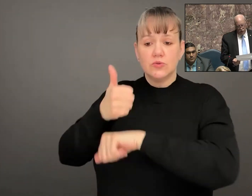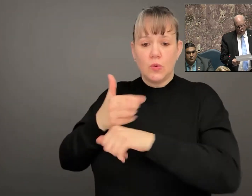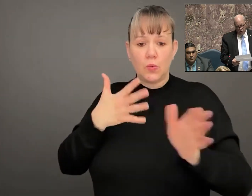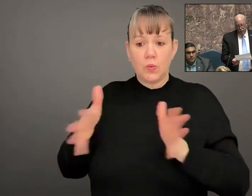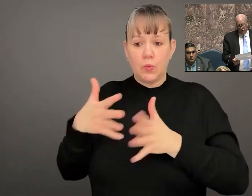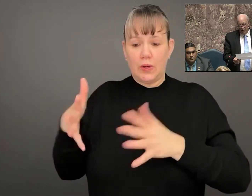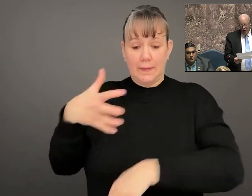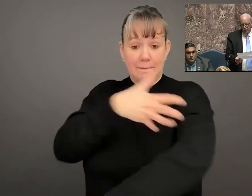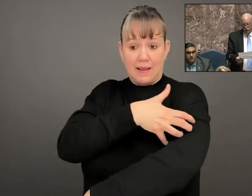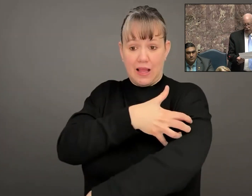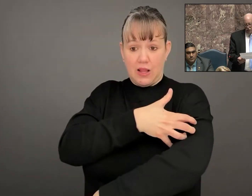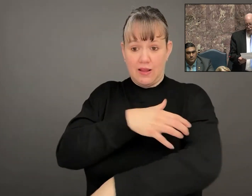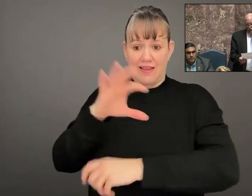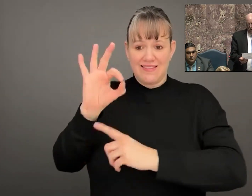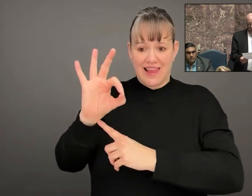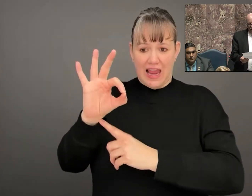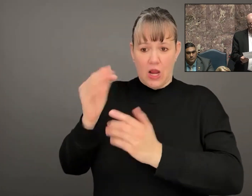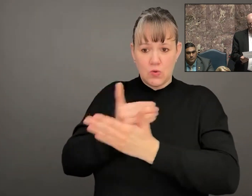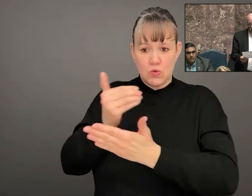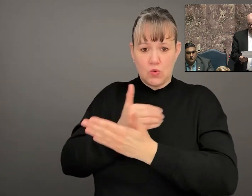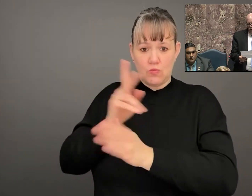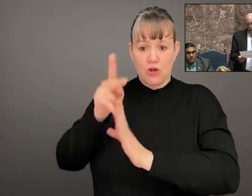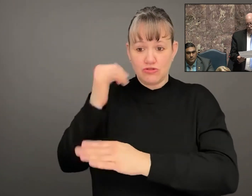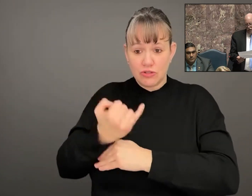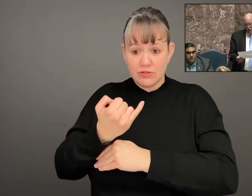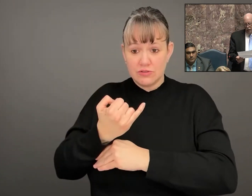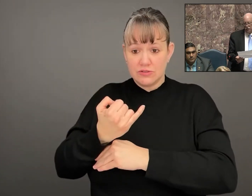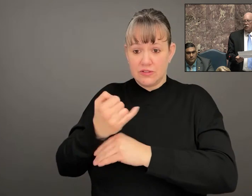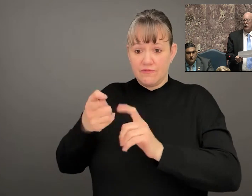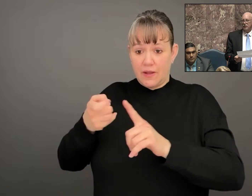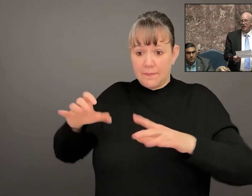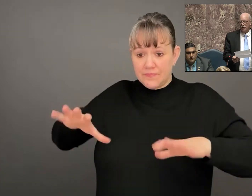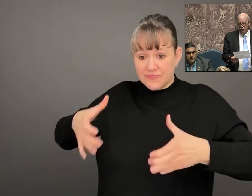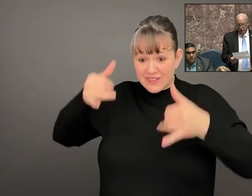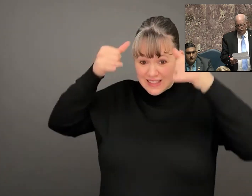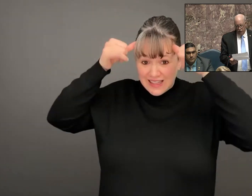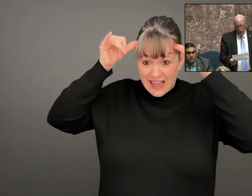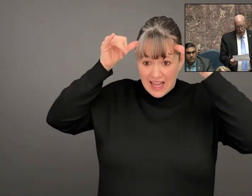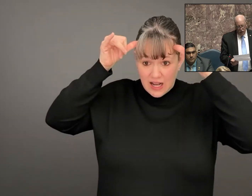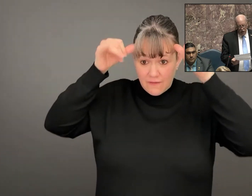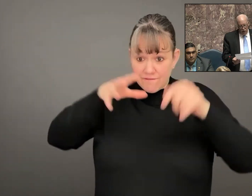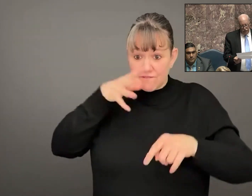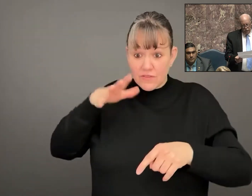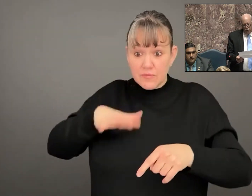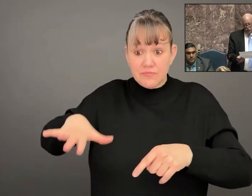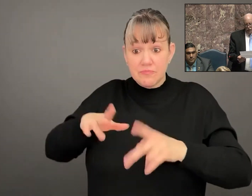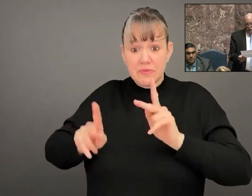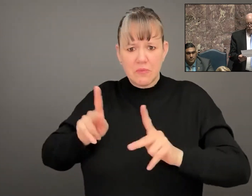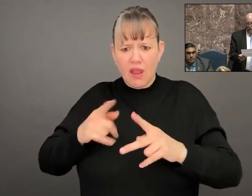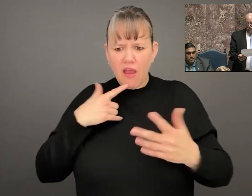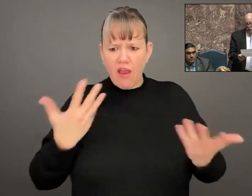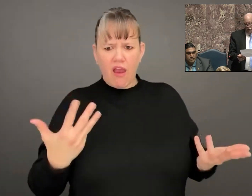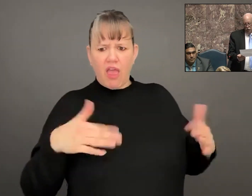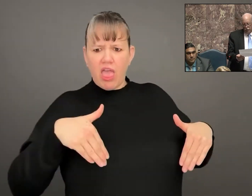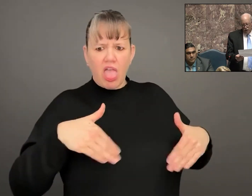serious concerns about the lack of transparency and the removal of environmental assessments. These projects are being developed on Crown